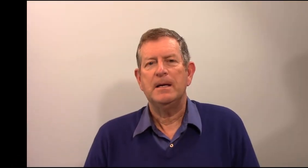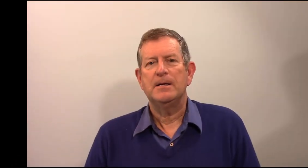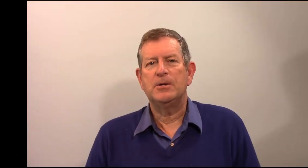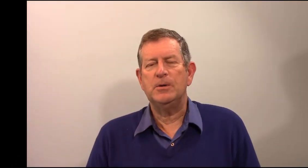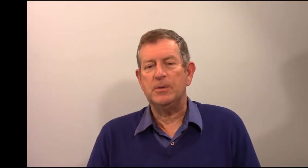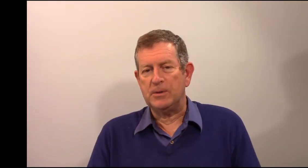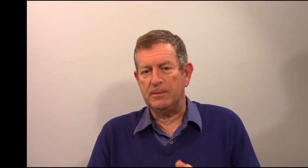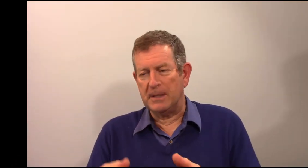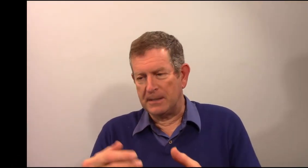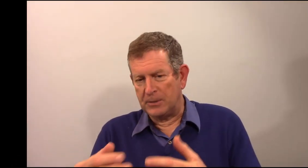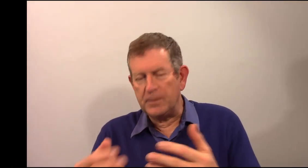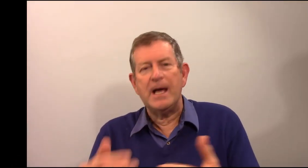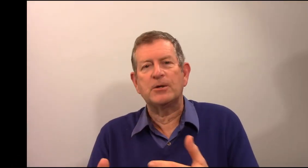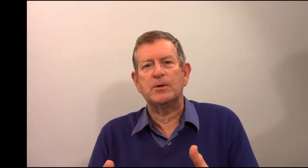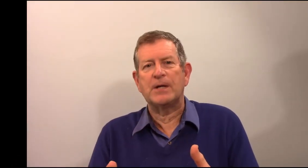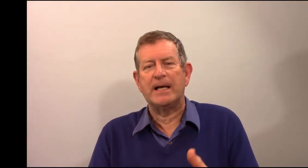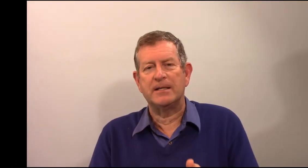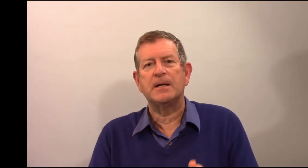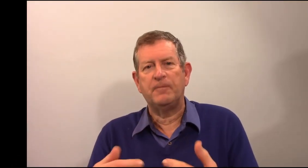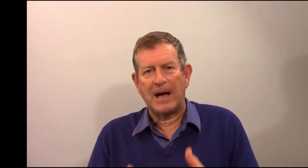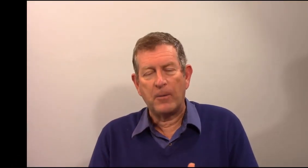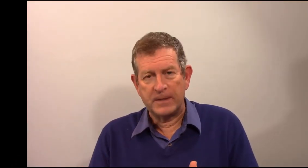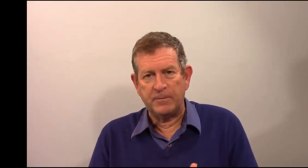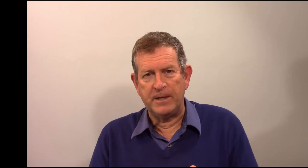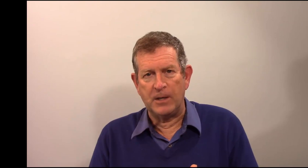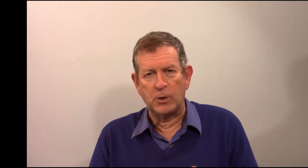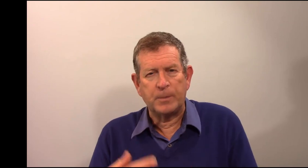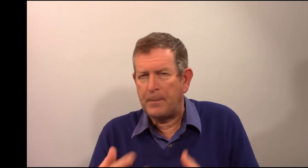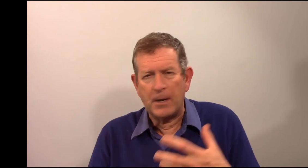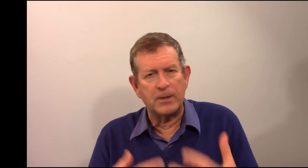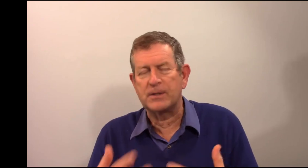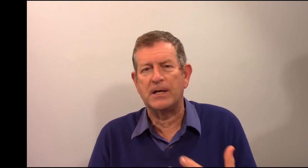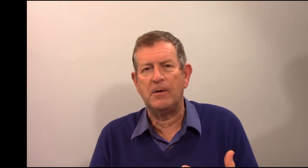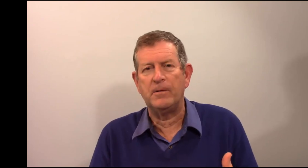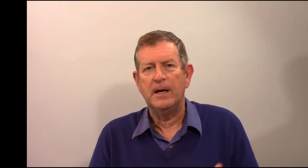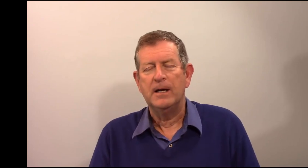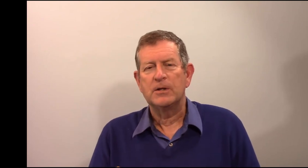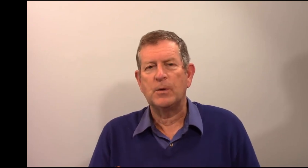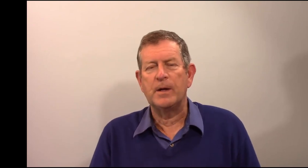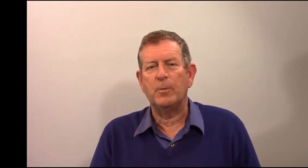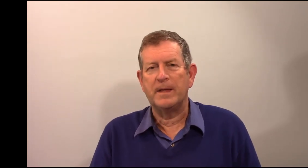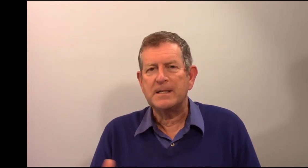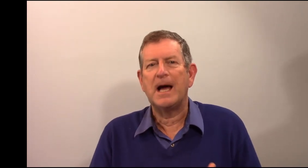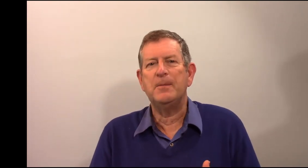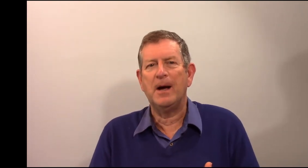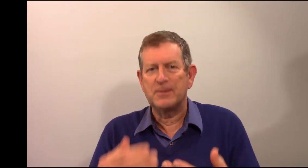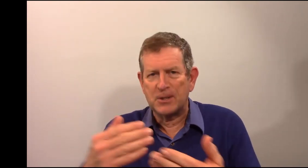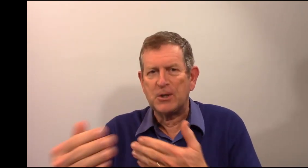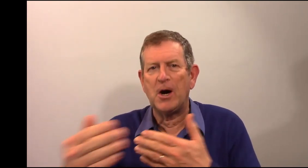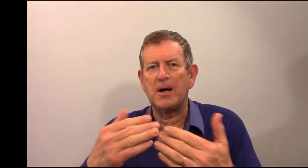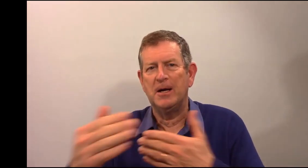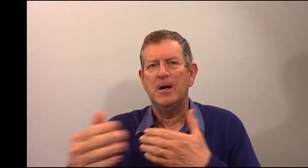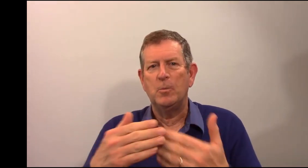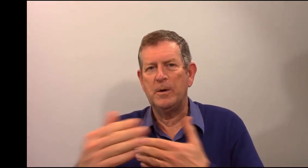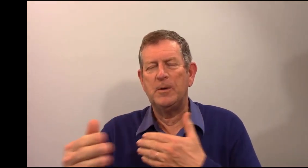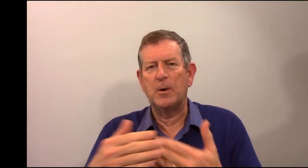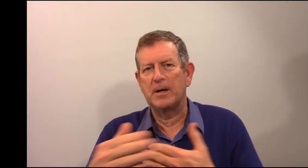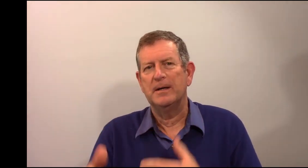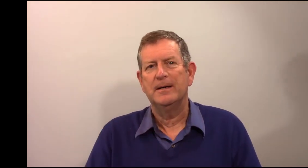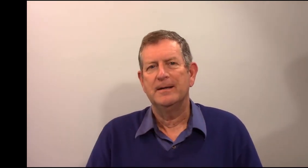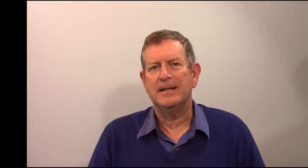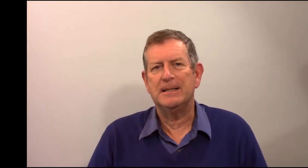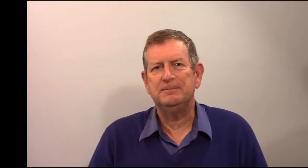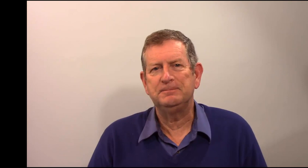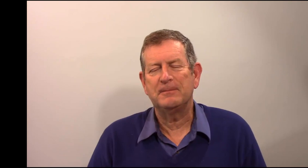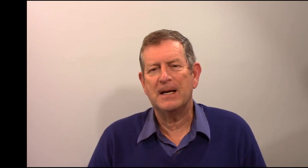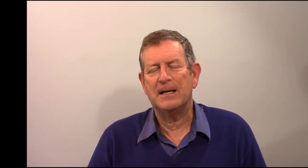now to do the exercises that follow this video to prepare yourself so that when the time comes to talk with your